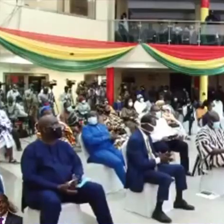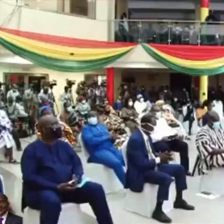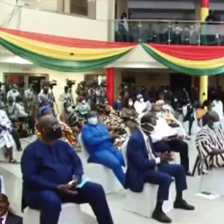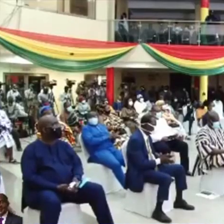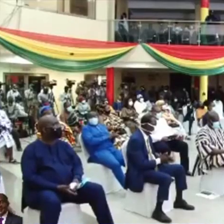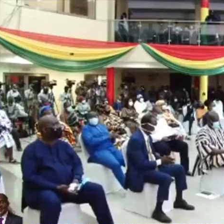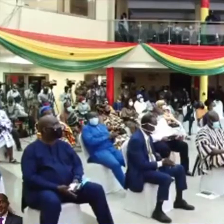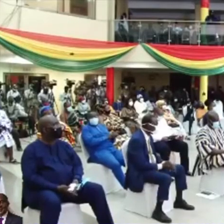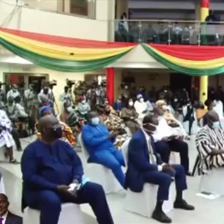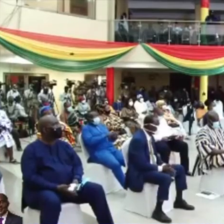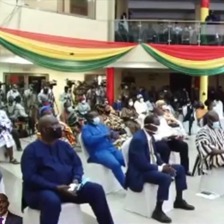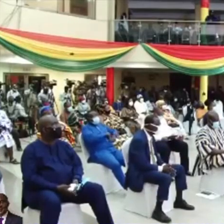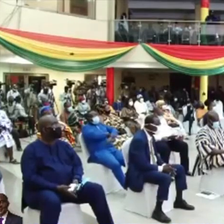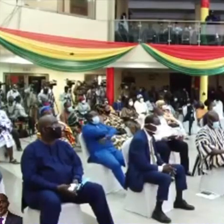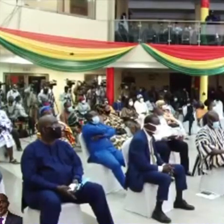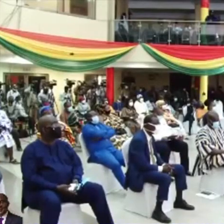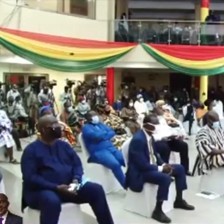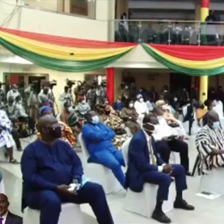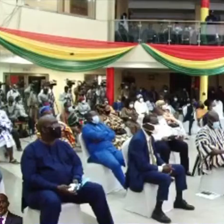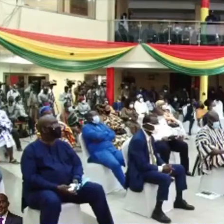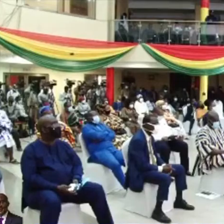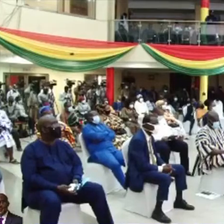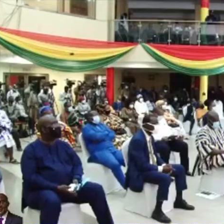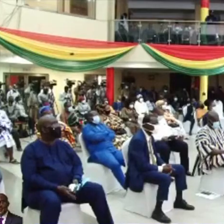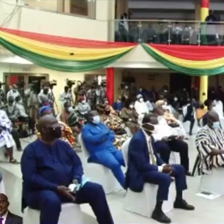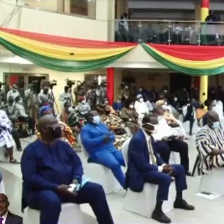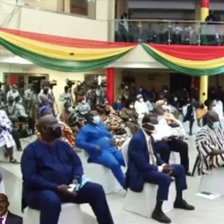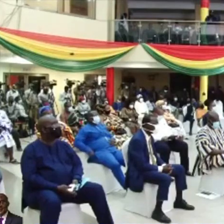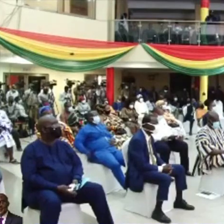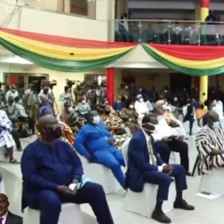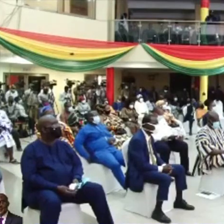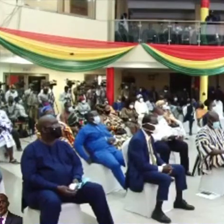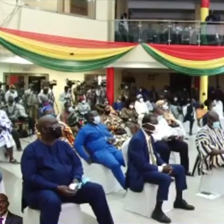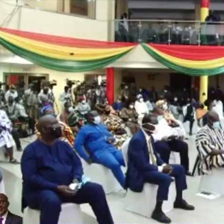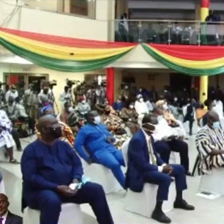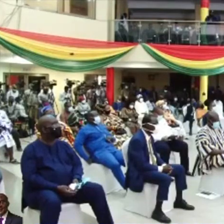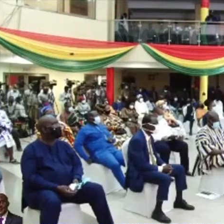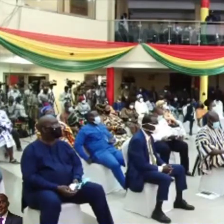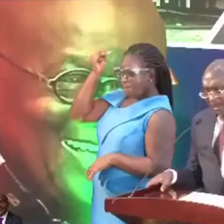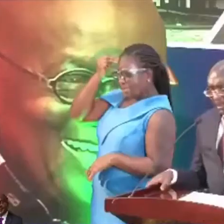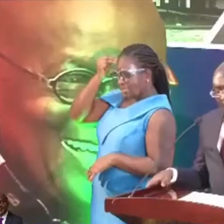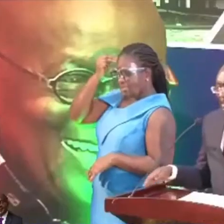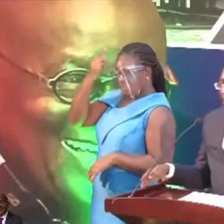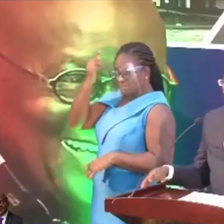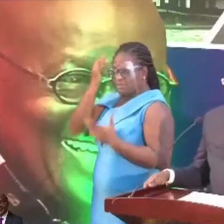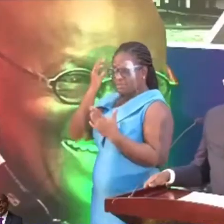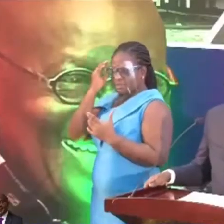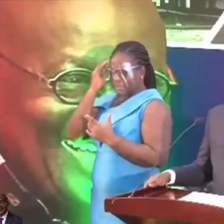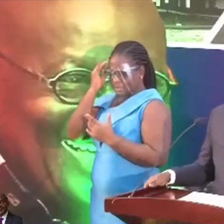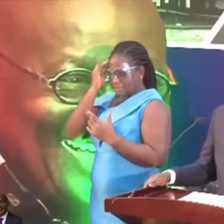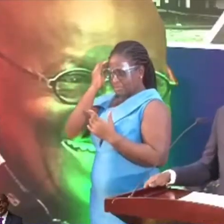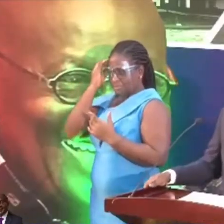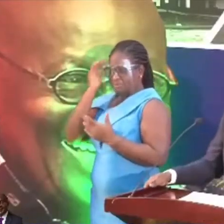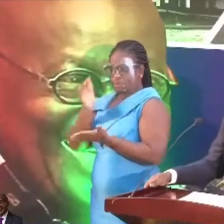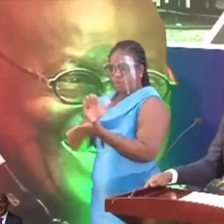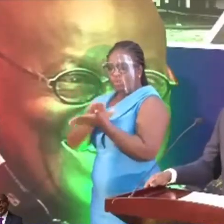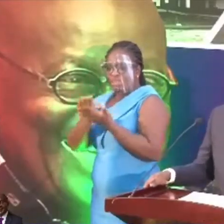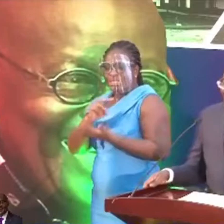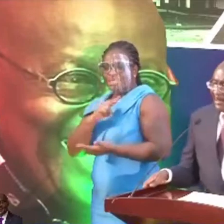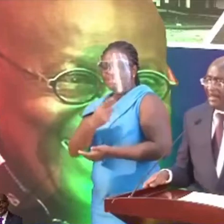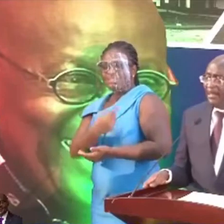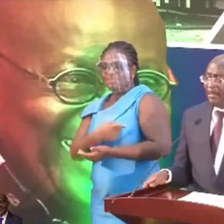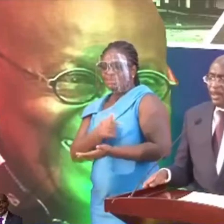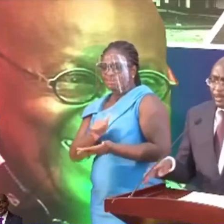5,498. This is very remarkable. And yesterday, the Minister for Sanitation and Water Resources drew my